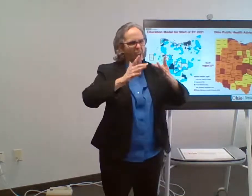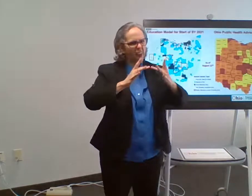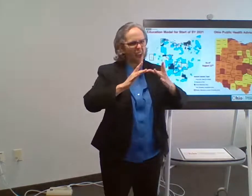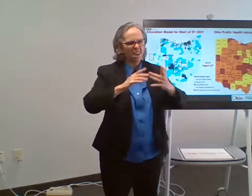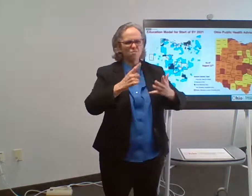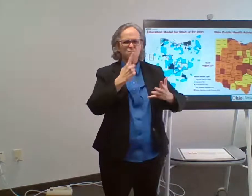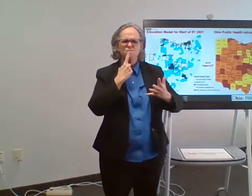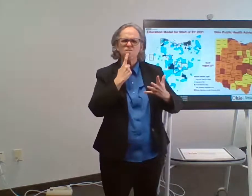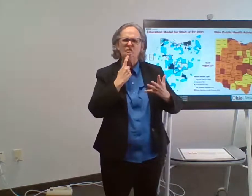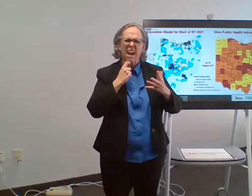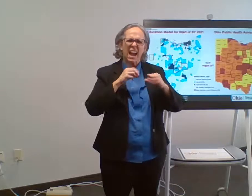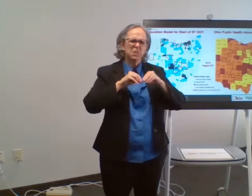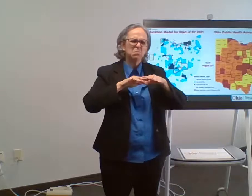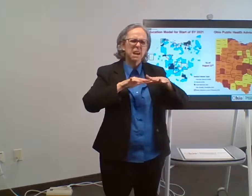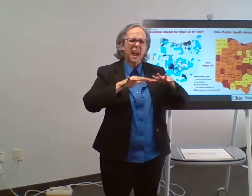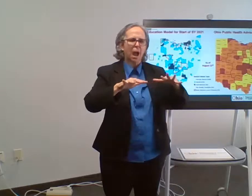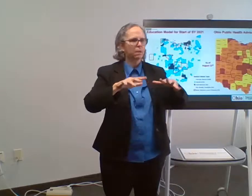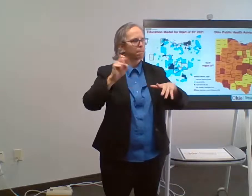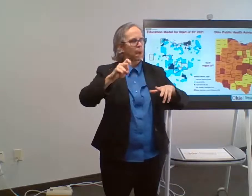remote.